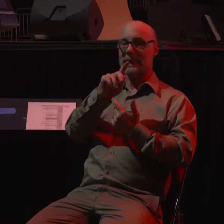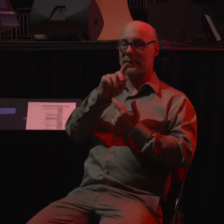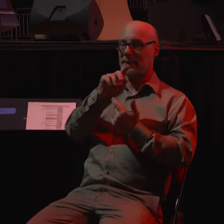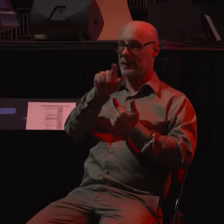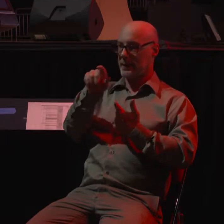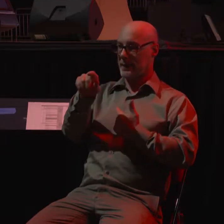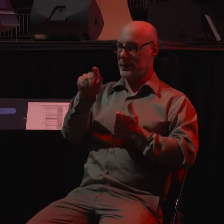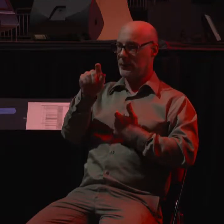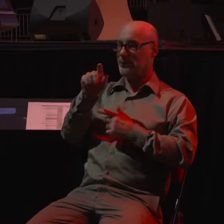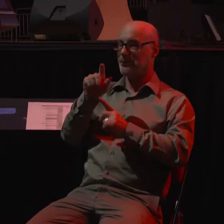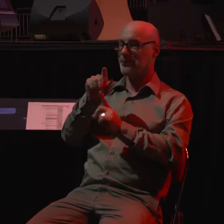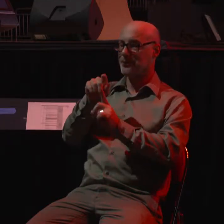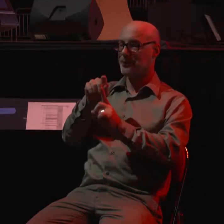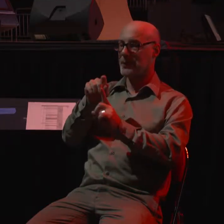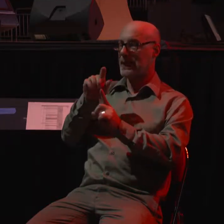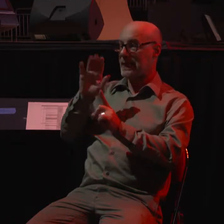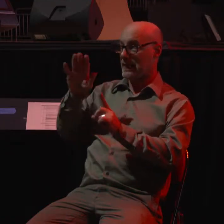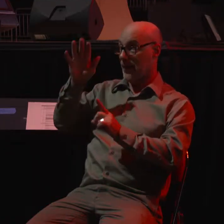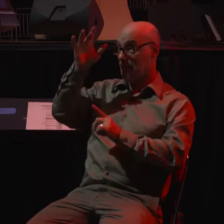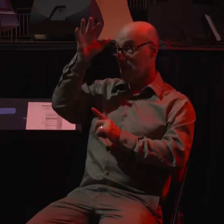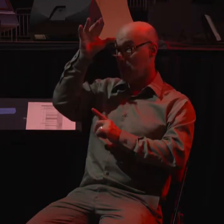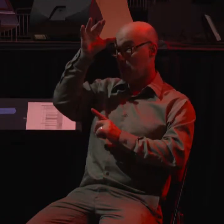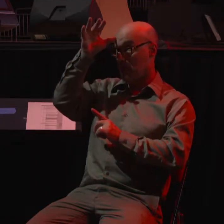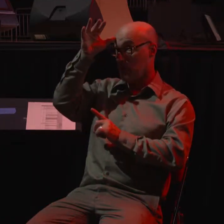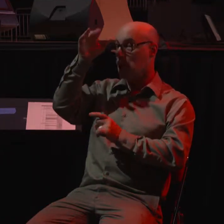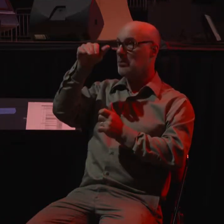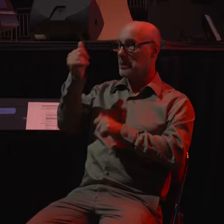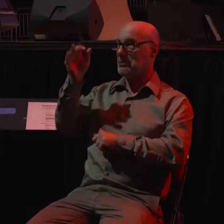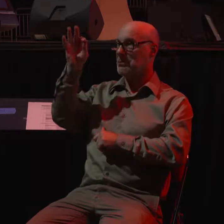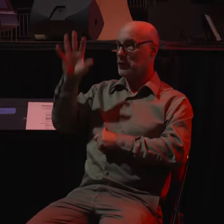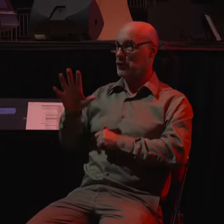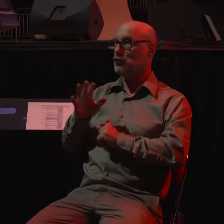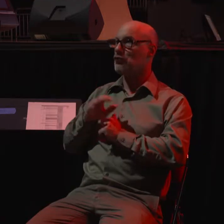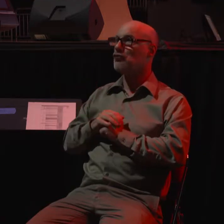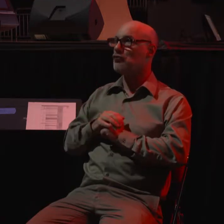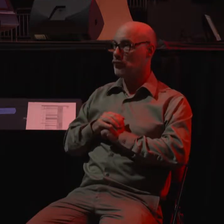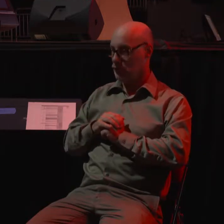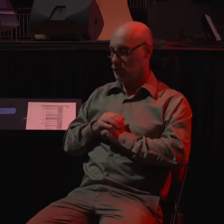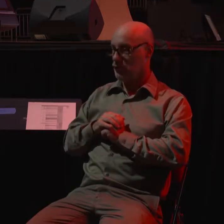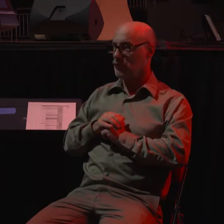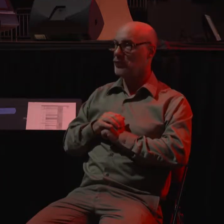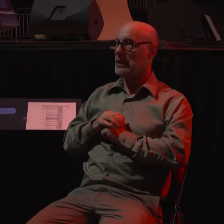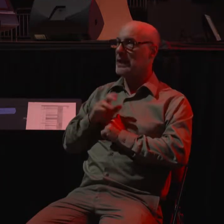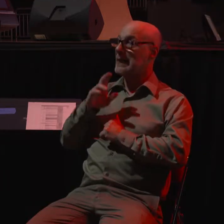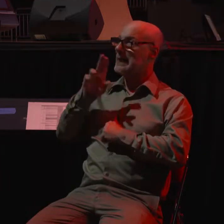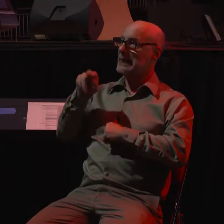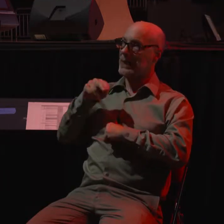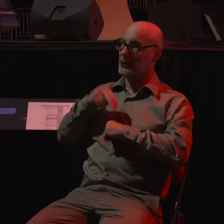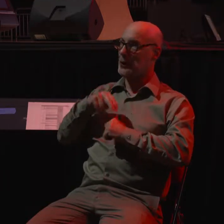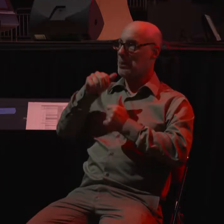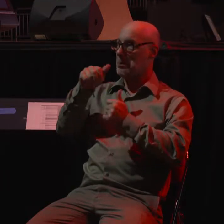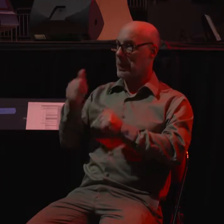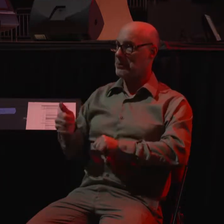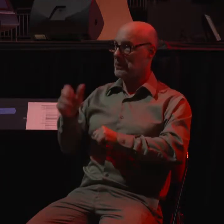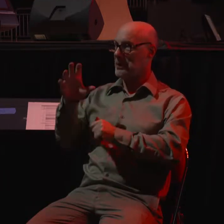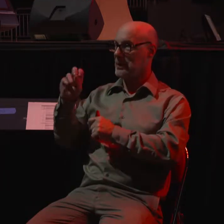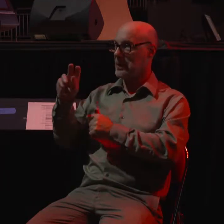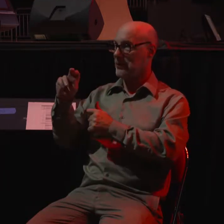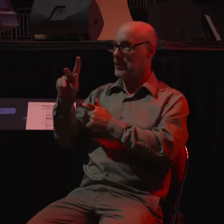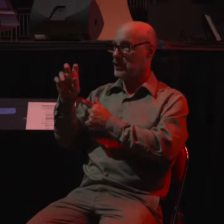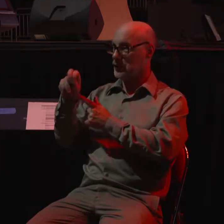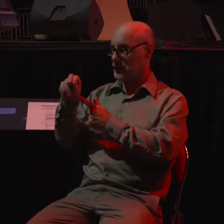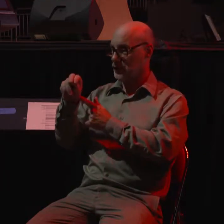son of a Baptist preacher in the National Baptist Convention,